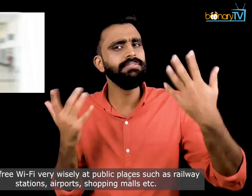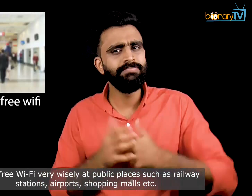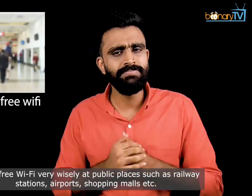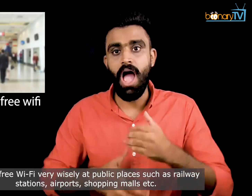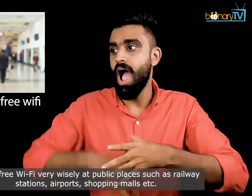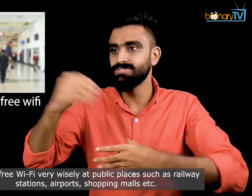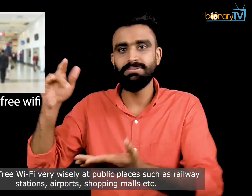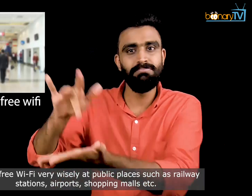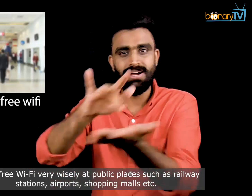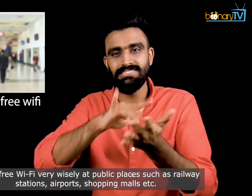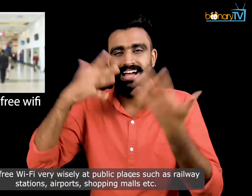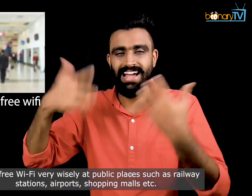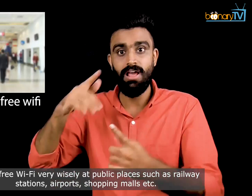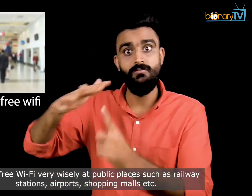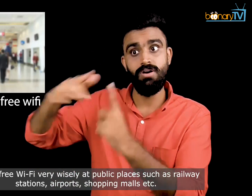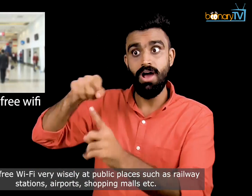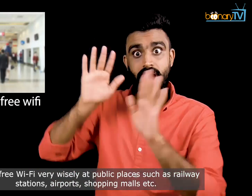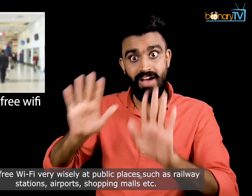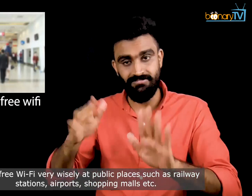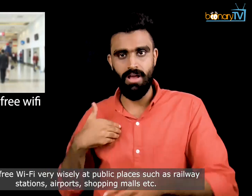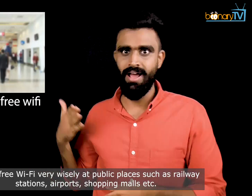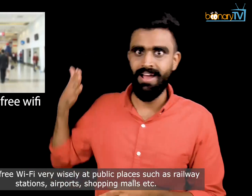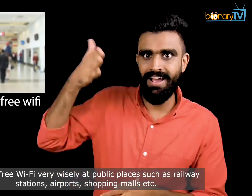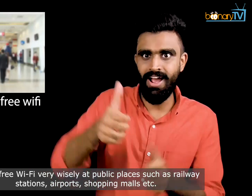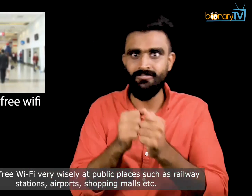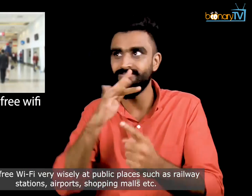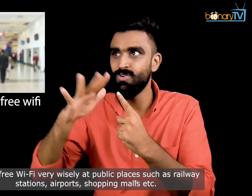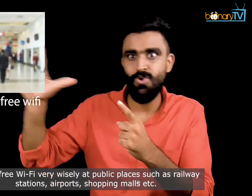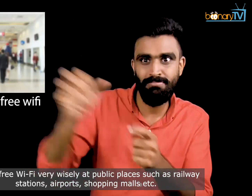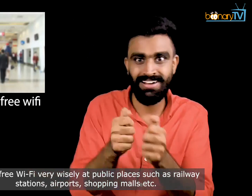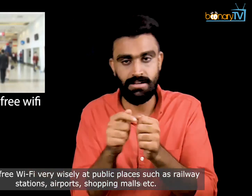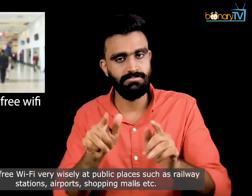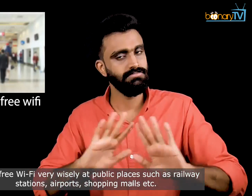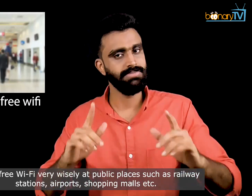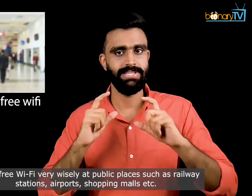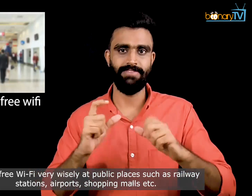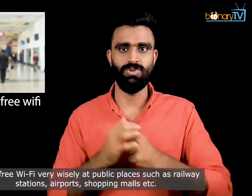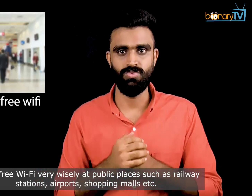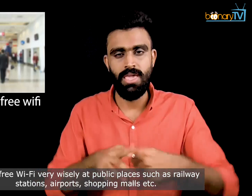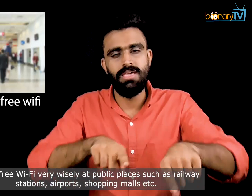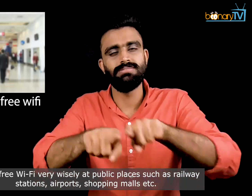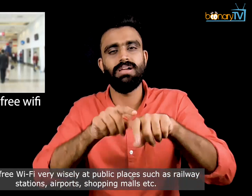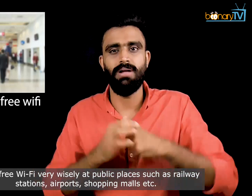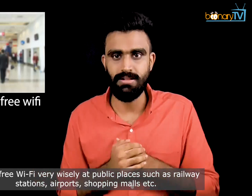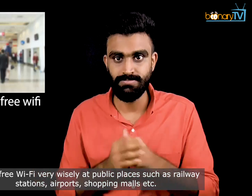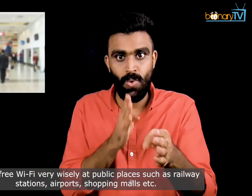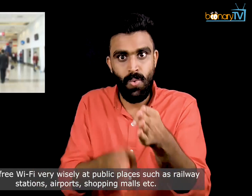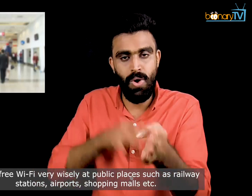3. Use free Wi-Fi very wisely at public places, such as railway